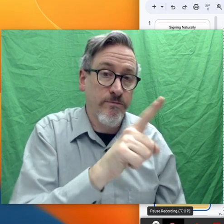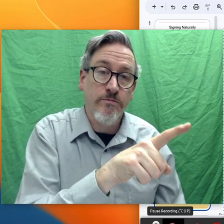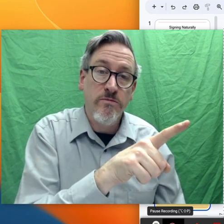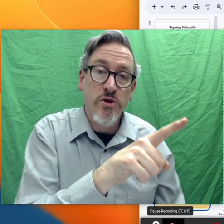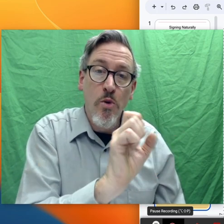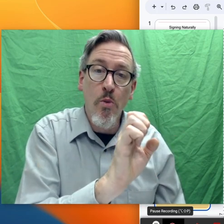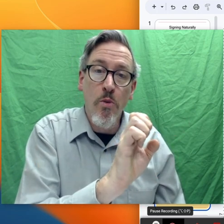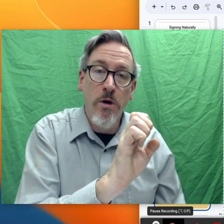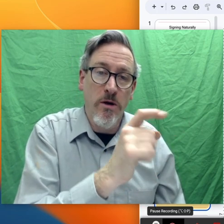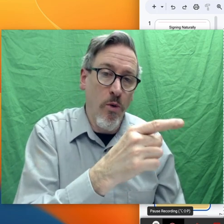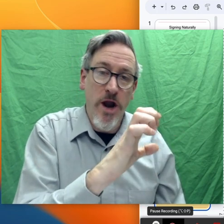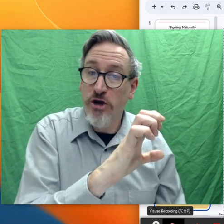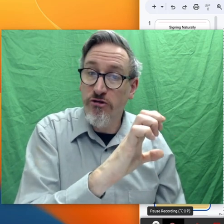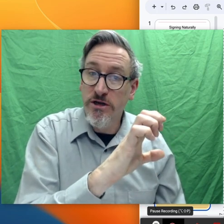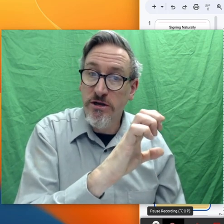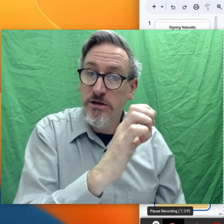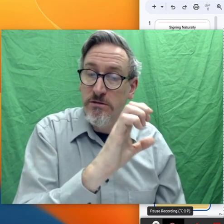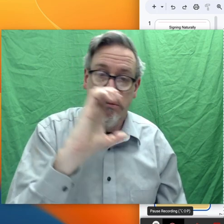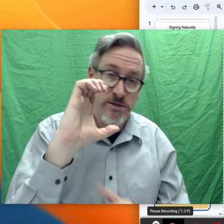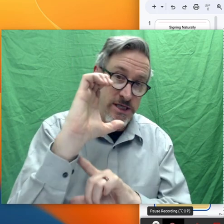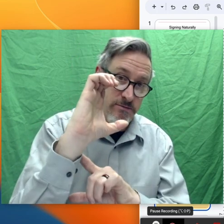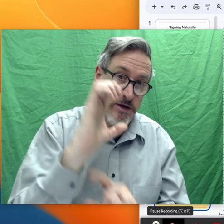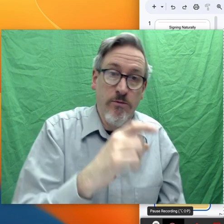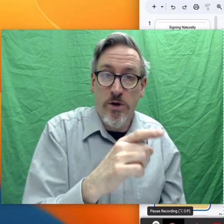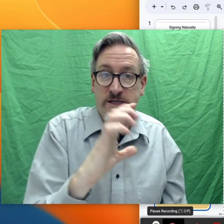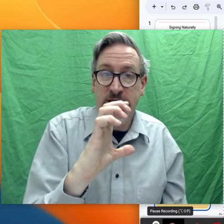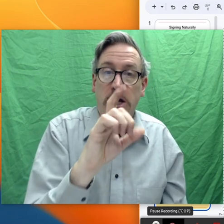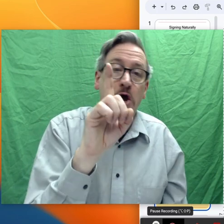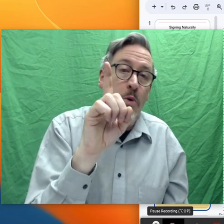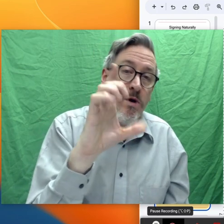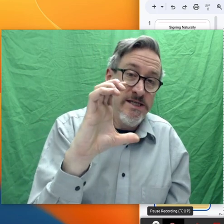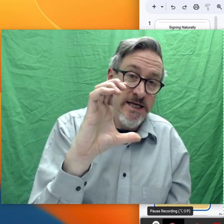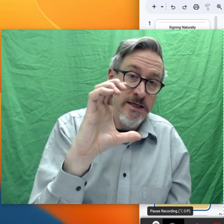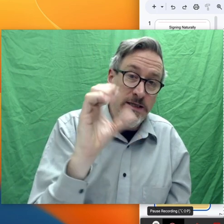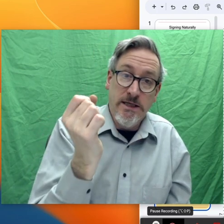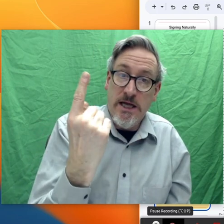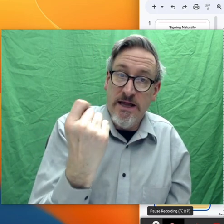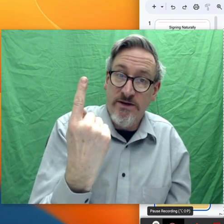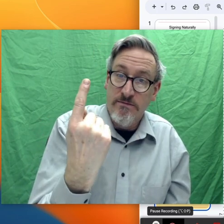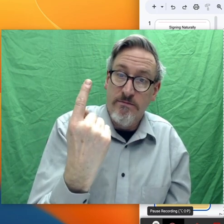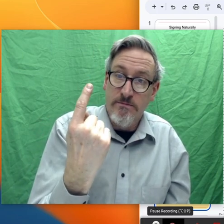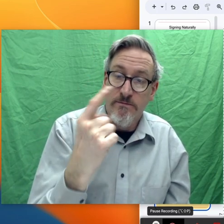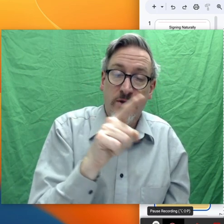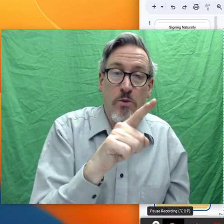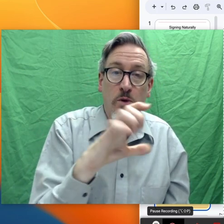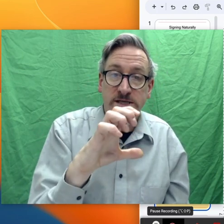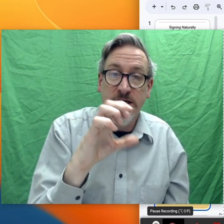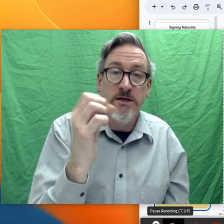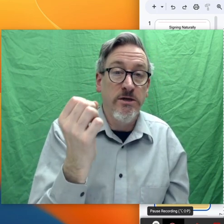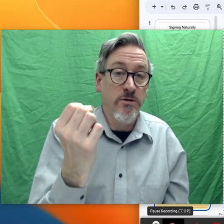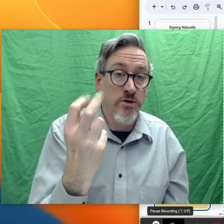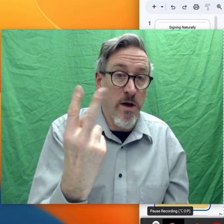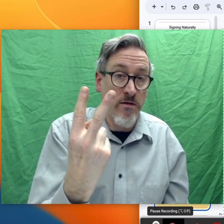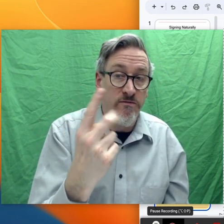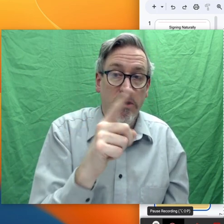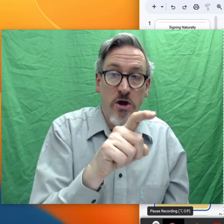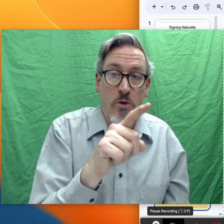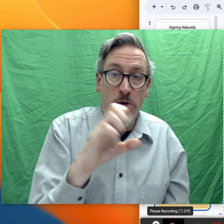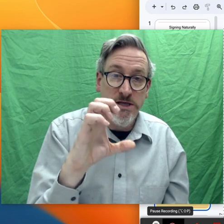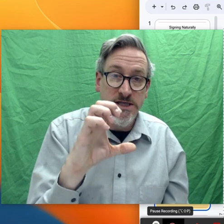111, 100, C, 1C, 1C, 11, 1C,